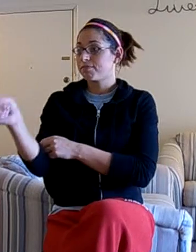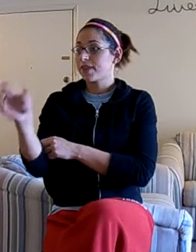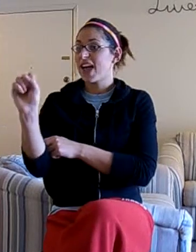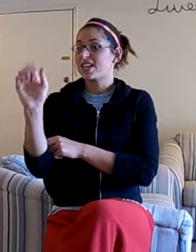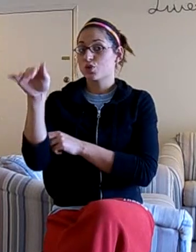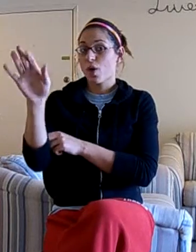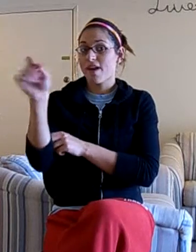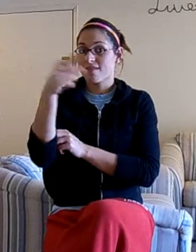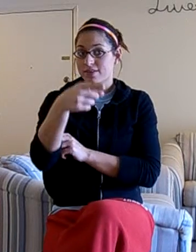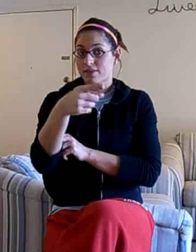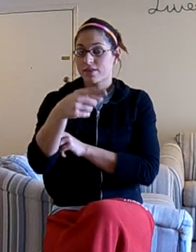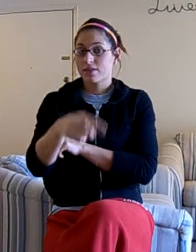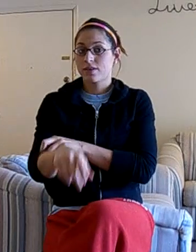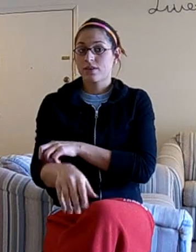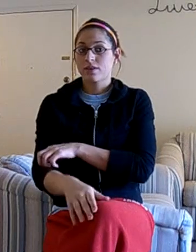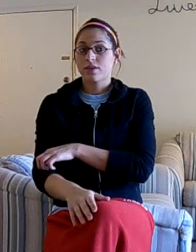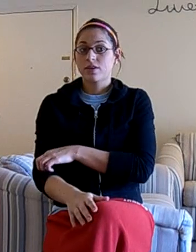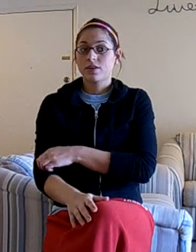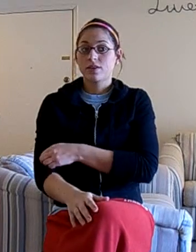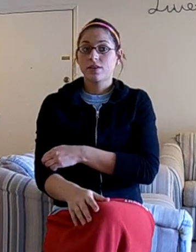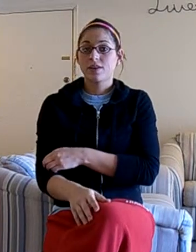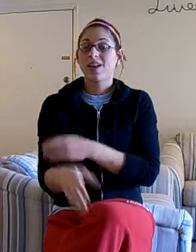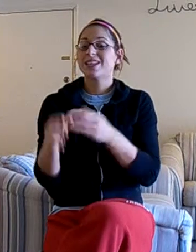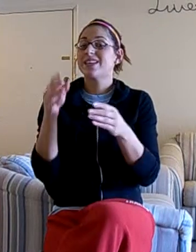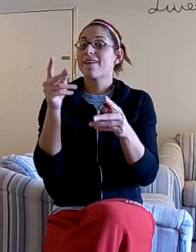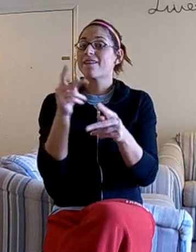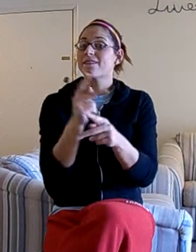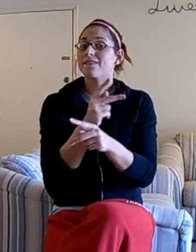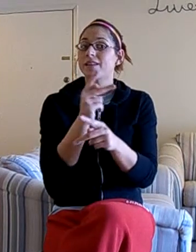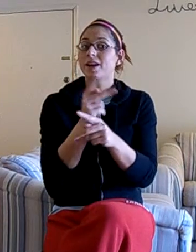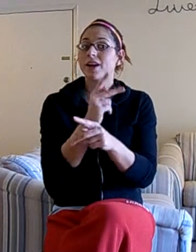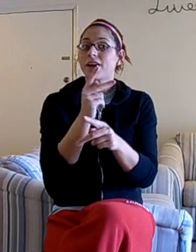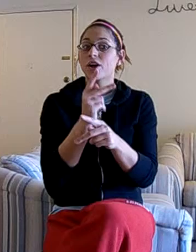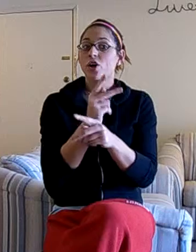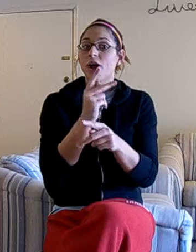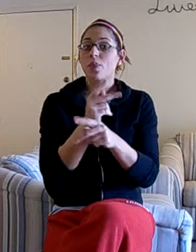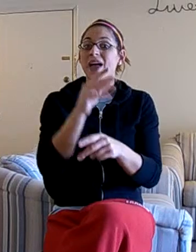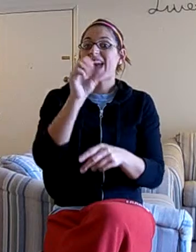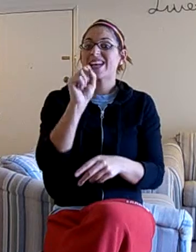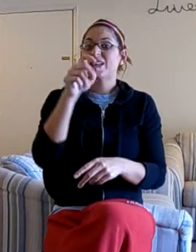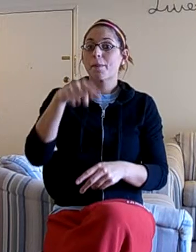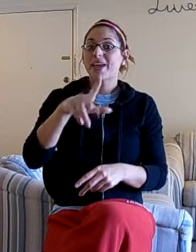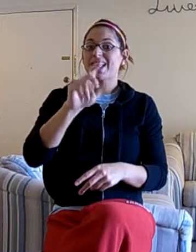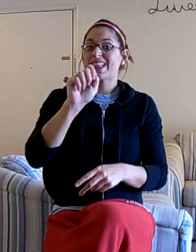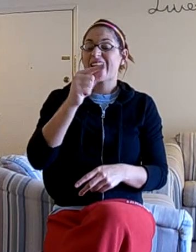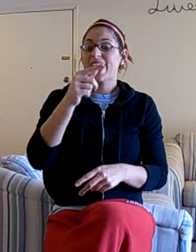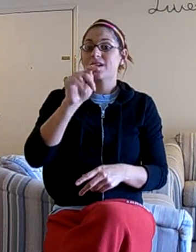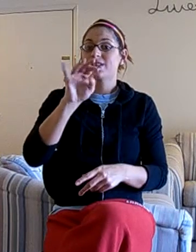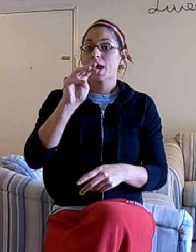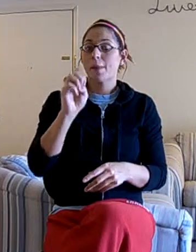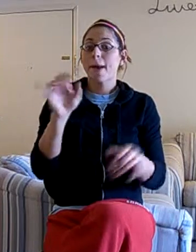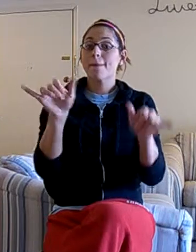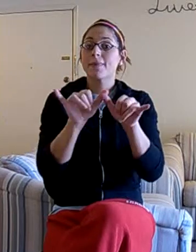S wave. To calculate the SP lag time, you would measure from the start of the P